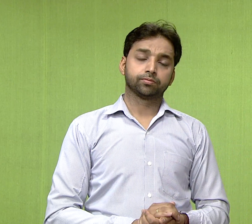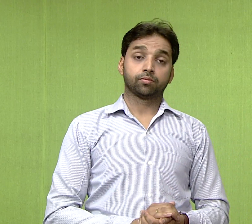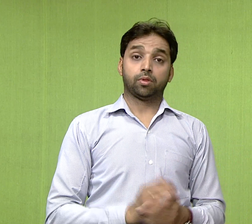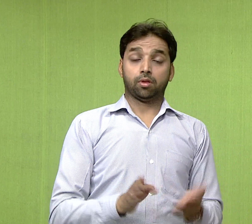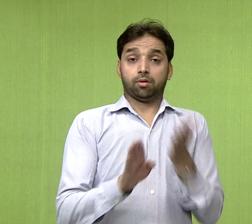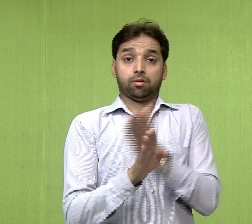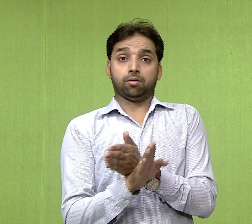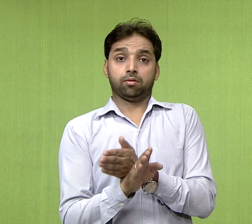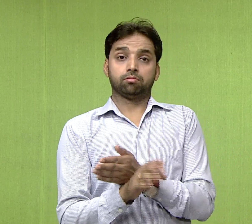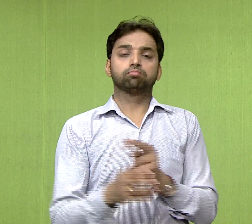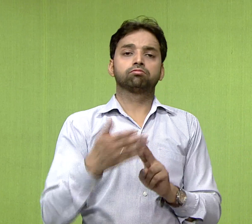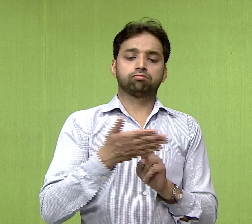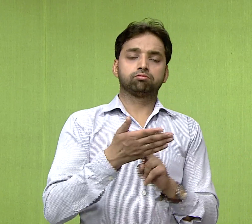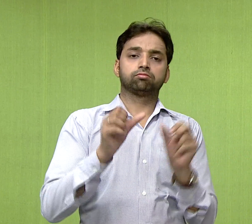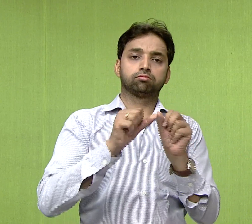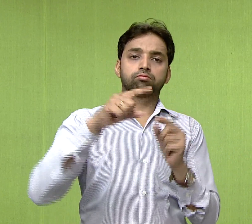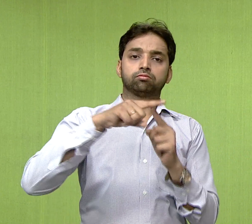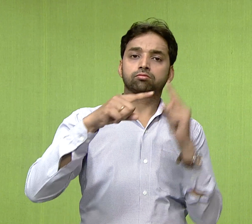and from nation to nation.